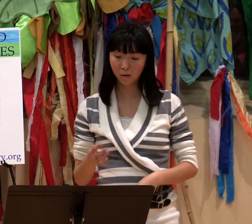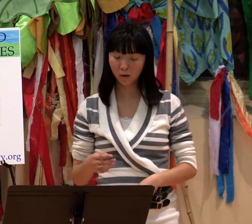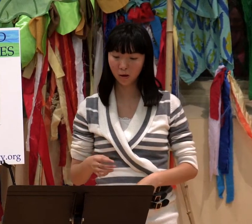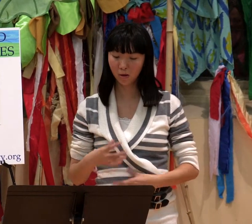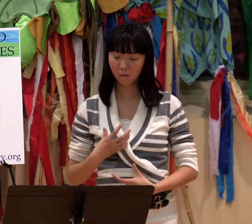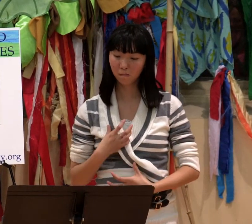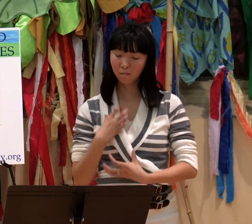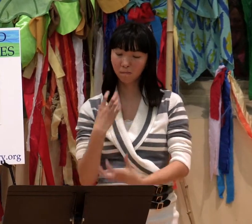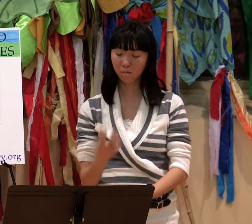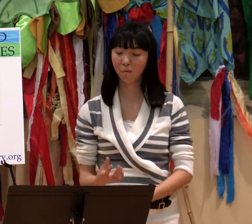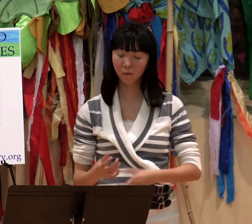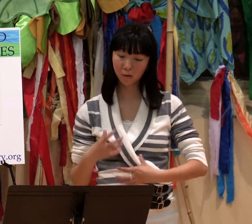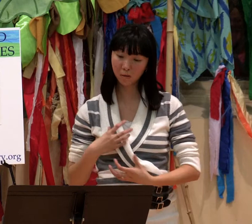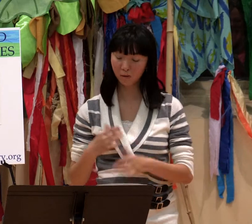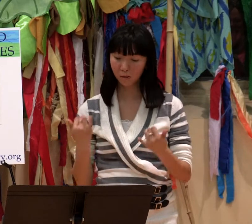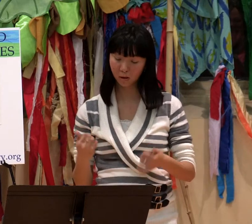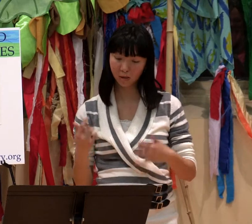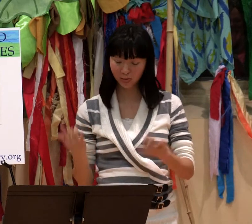The title